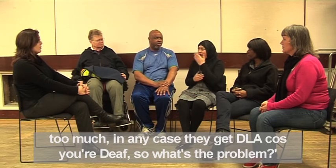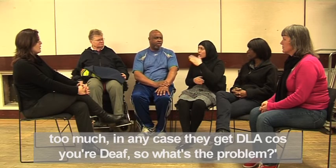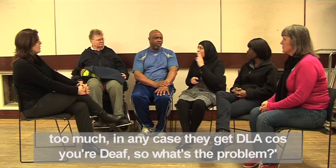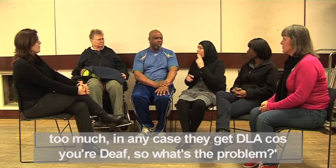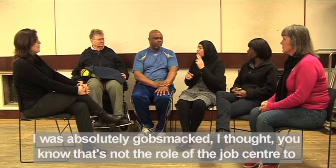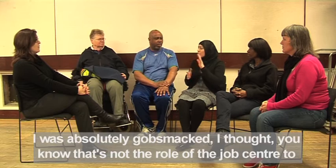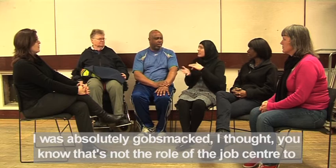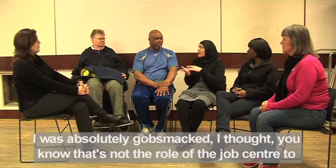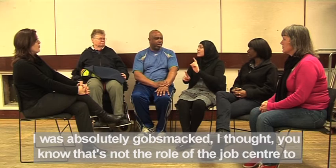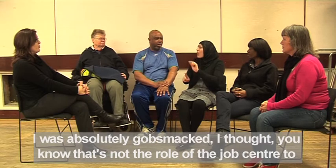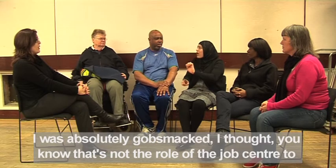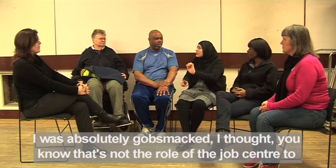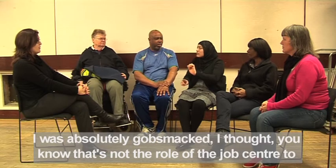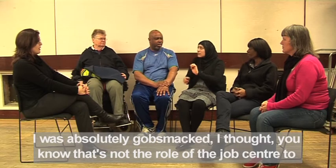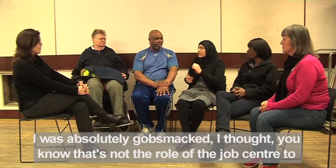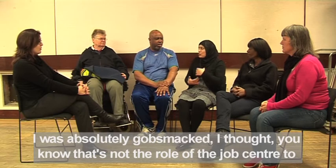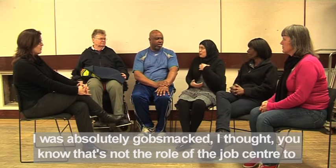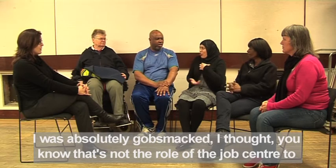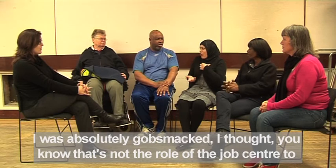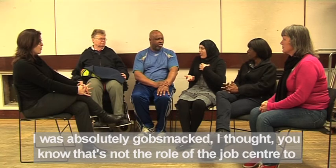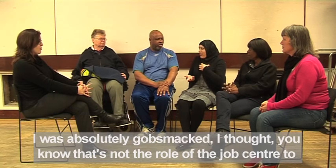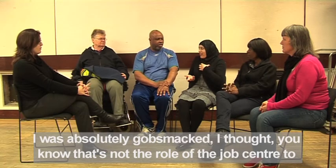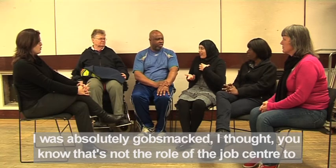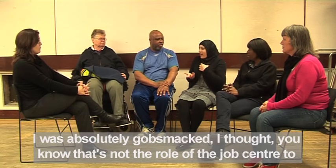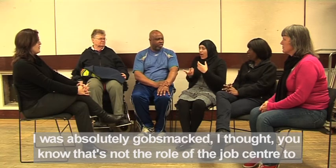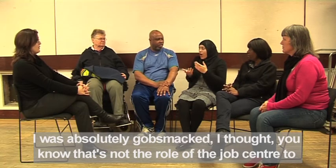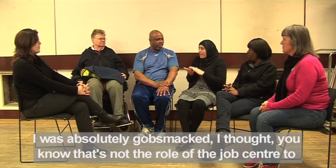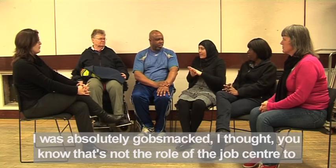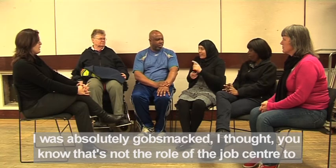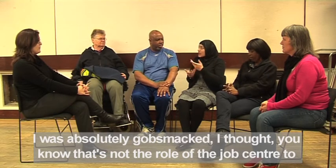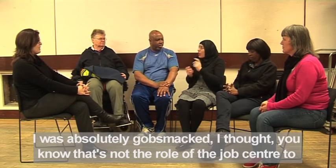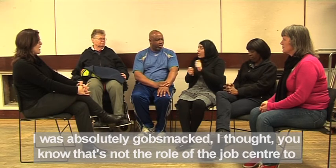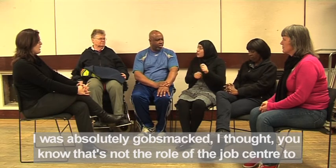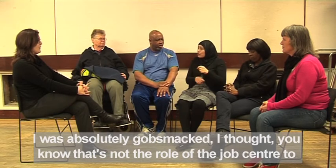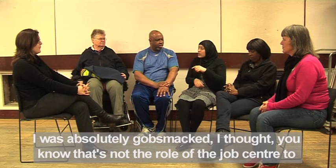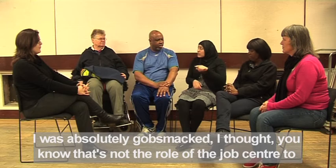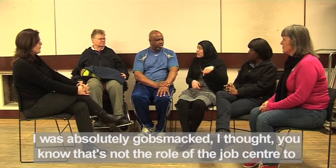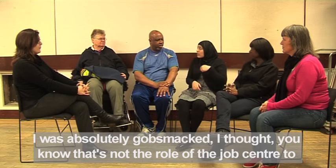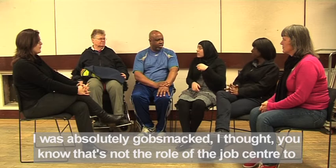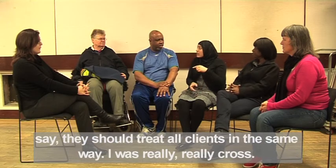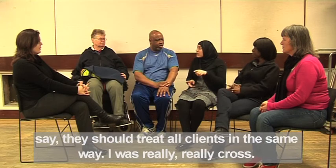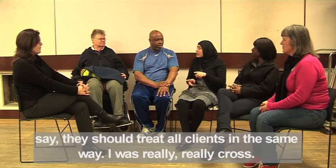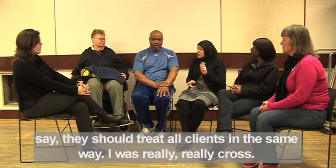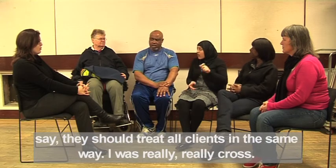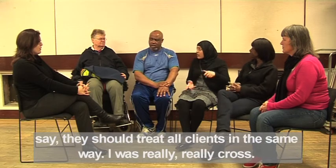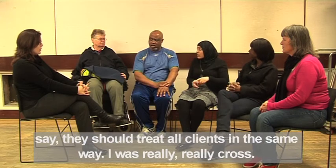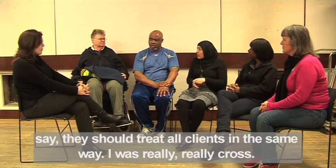absolutely gobsmacked. I thought, that's not the role of the job centre, it's not for them to say. They should treat